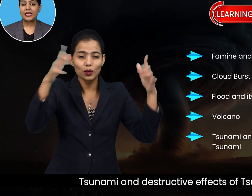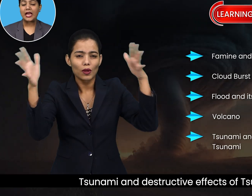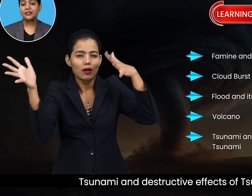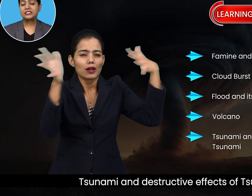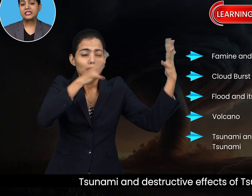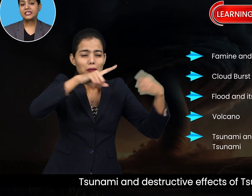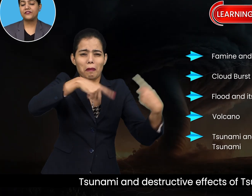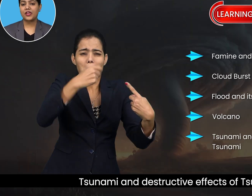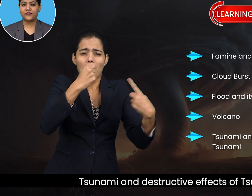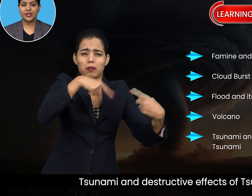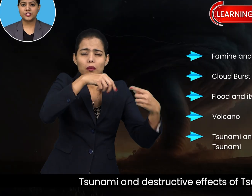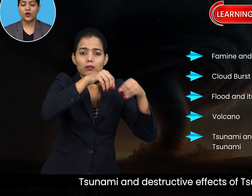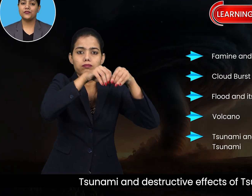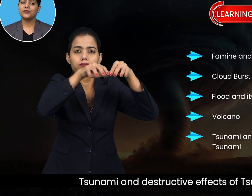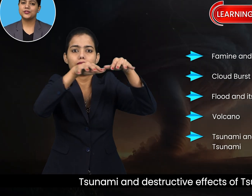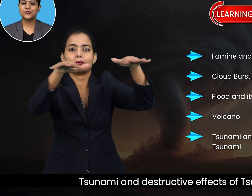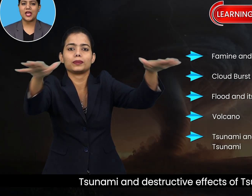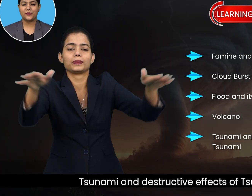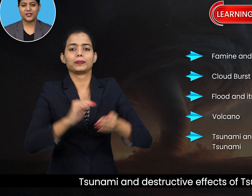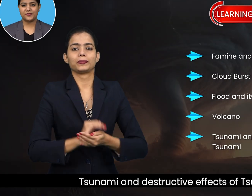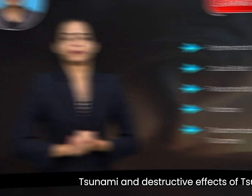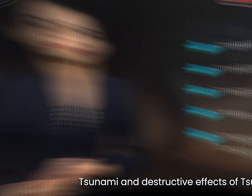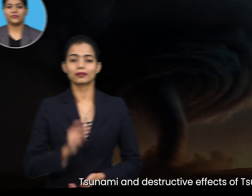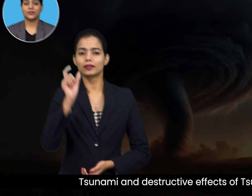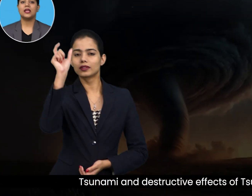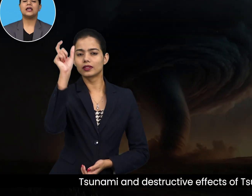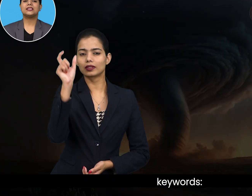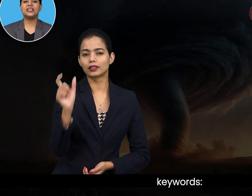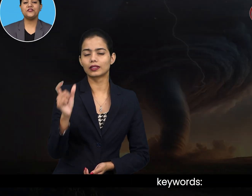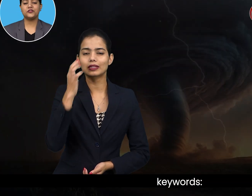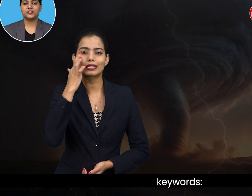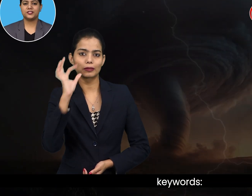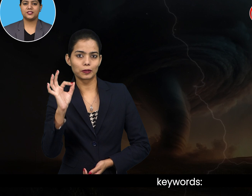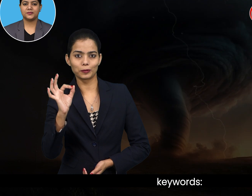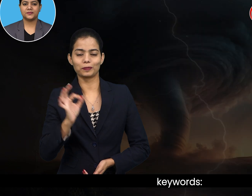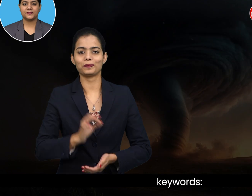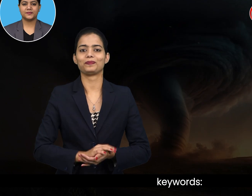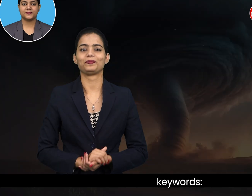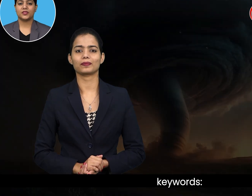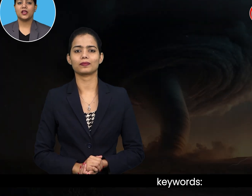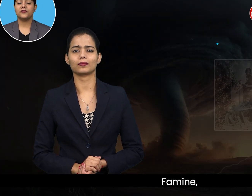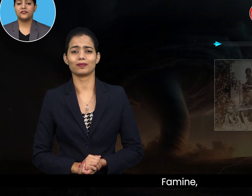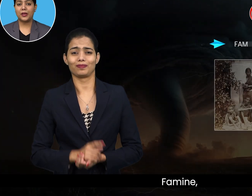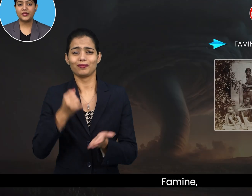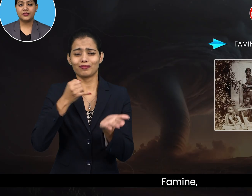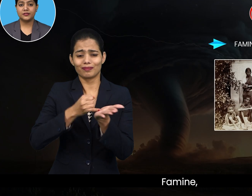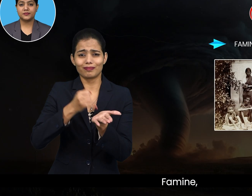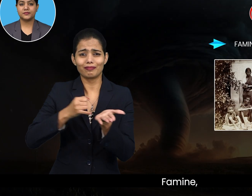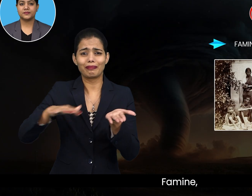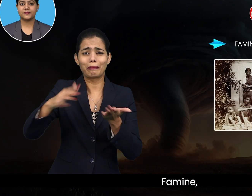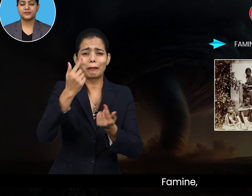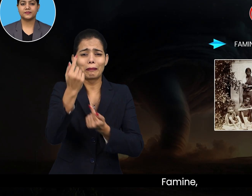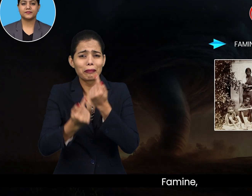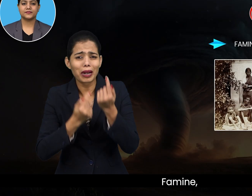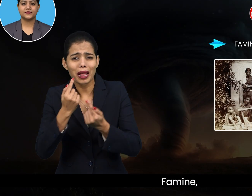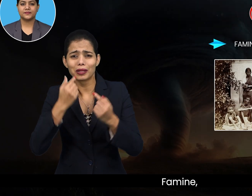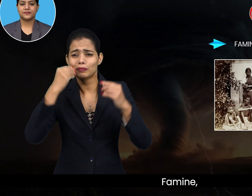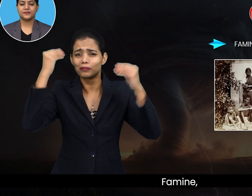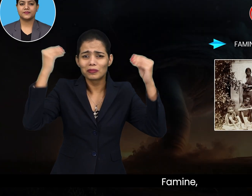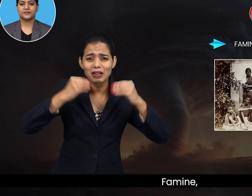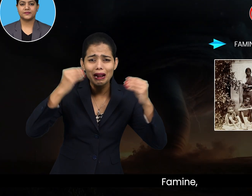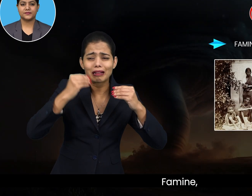tsunami and destructive effects of tsunami. Keywords: famine,